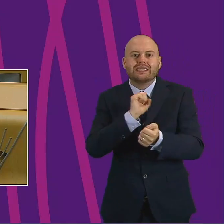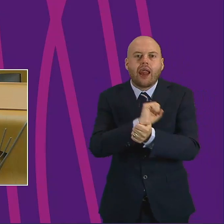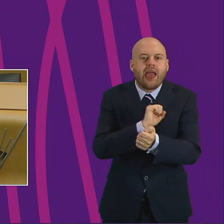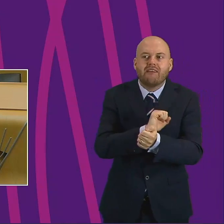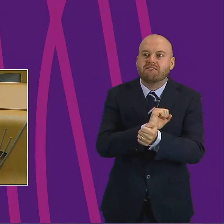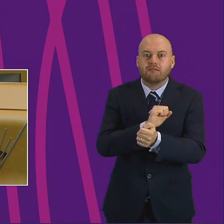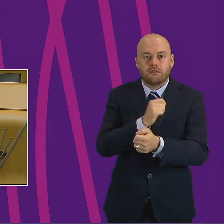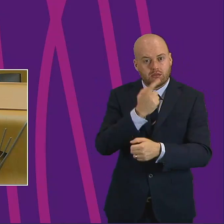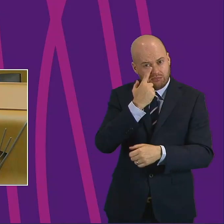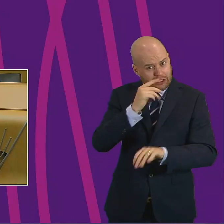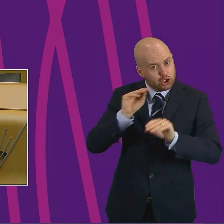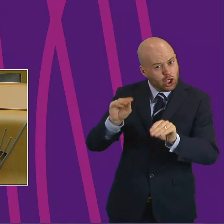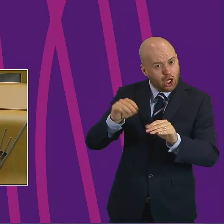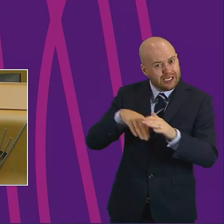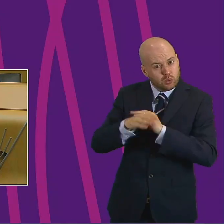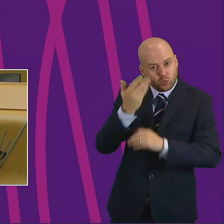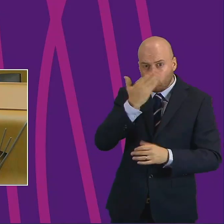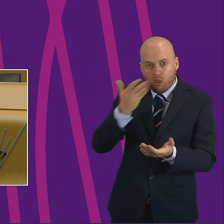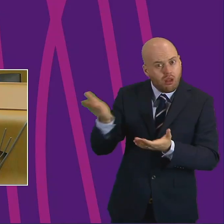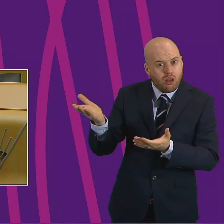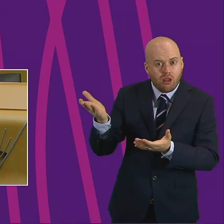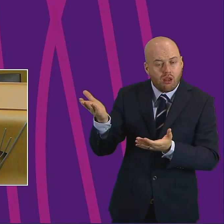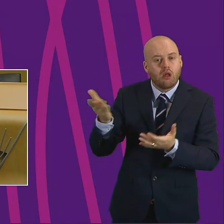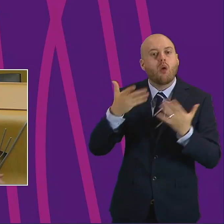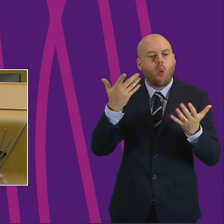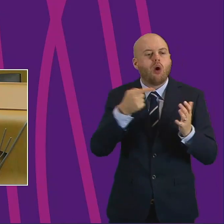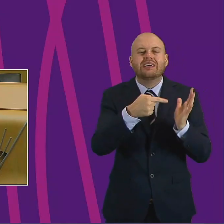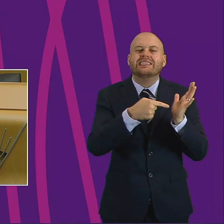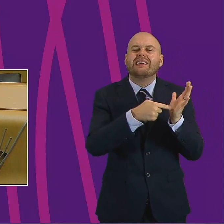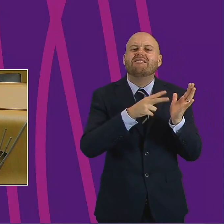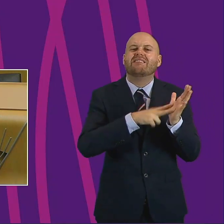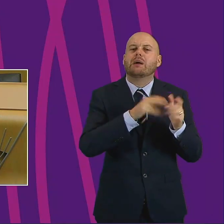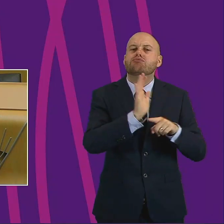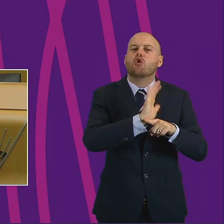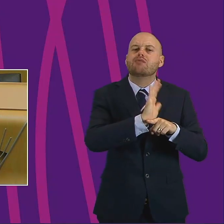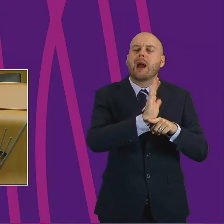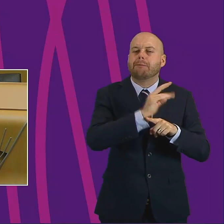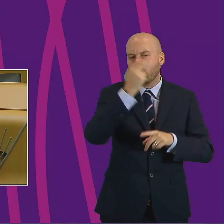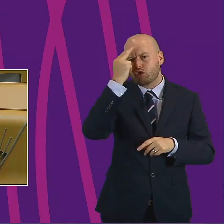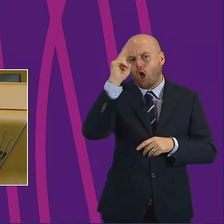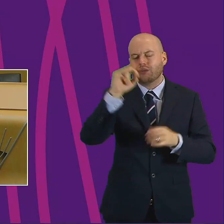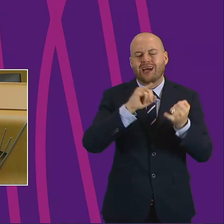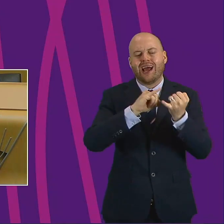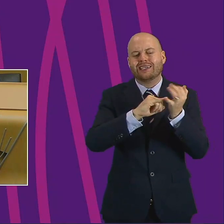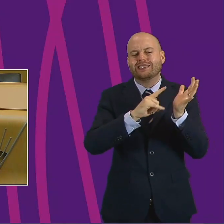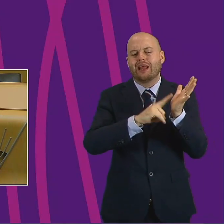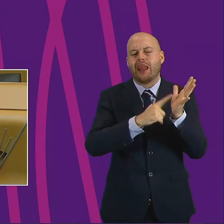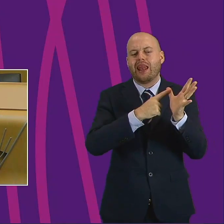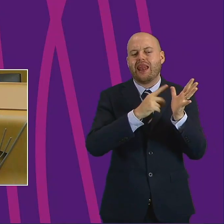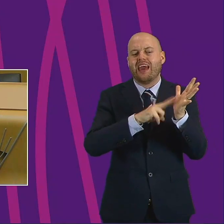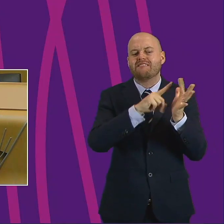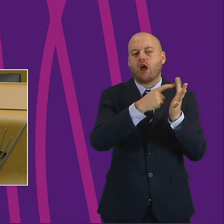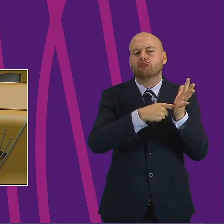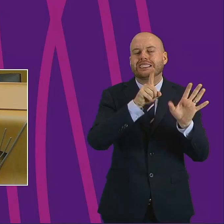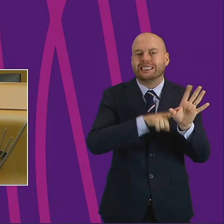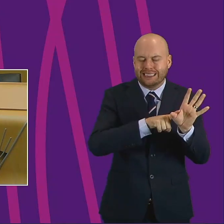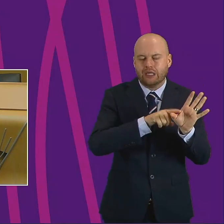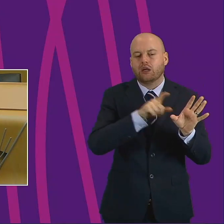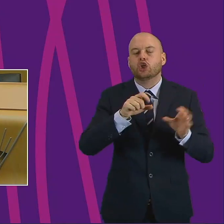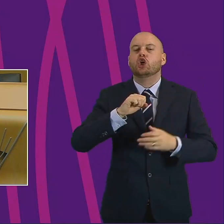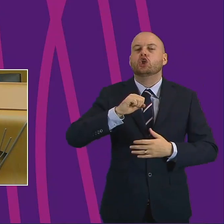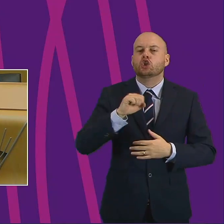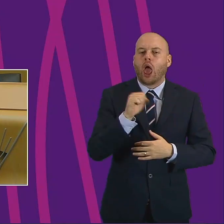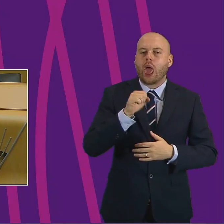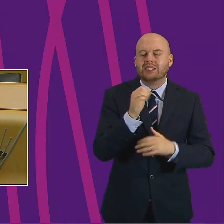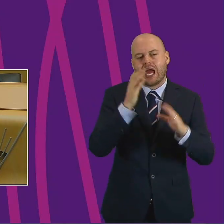be the TV programme, which is presented by David Heyman, and it's Slavery, Scotland's Hidden Shame. So I would ask perhaps if you would speak with the